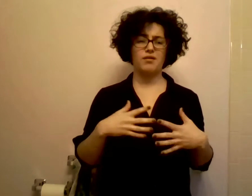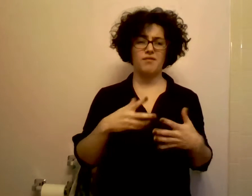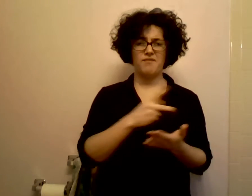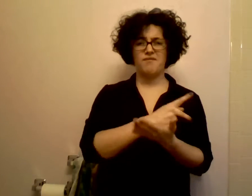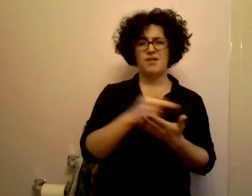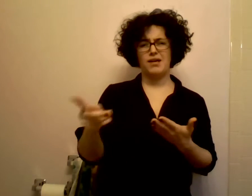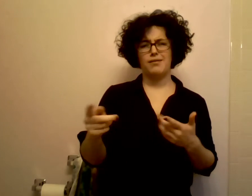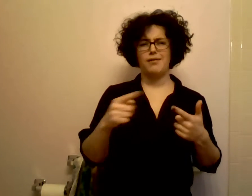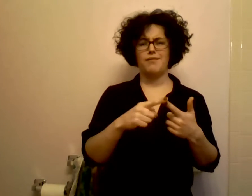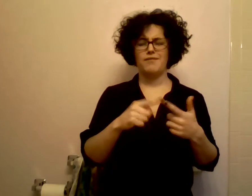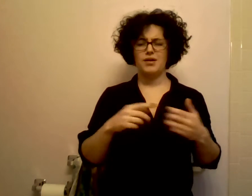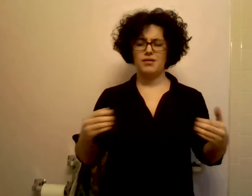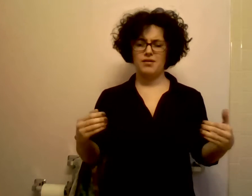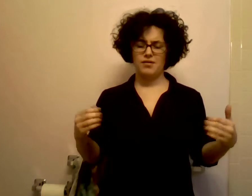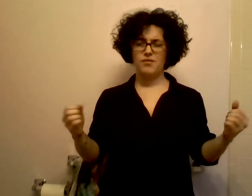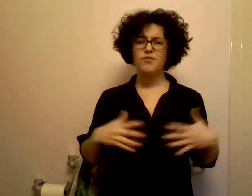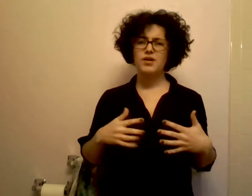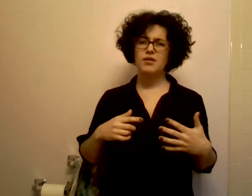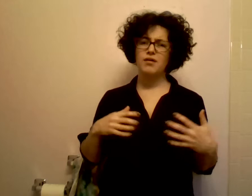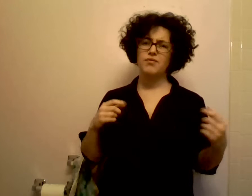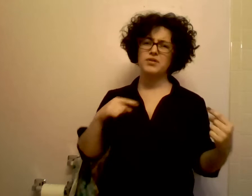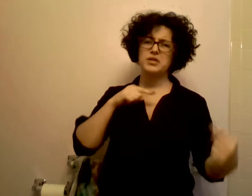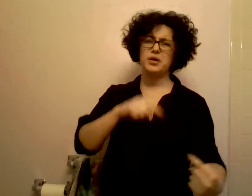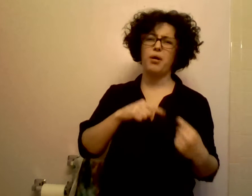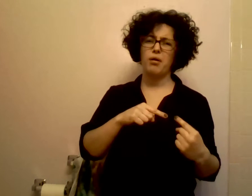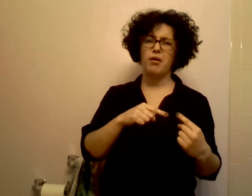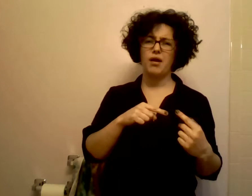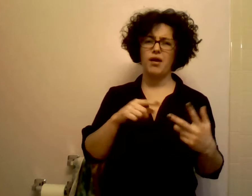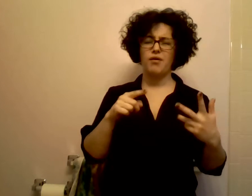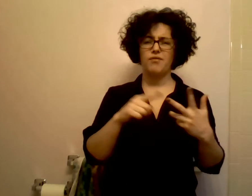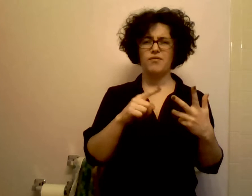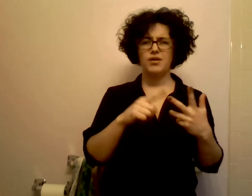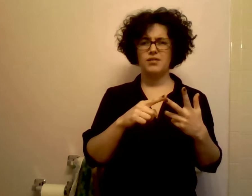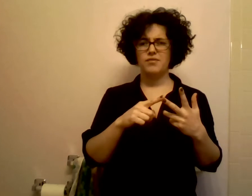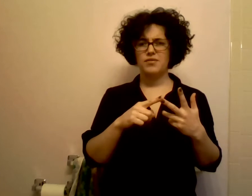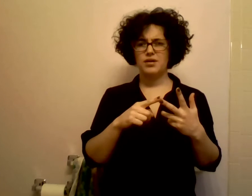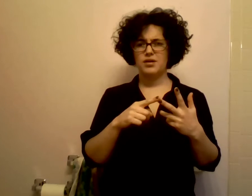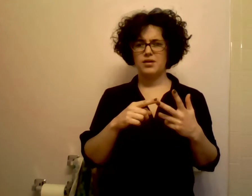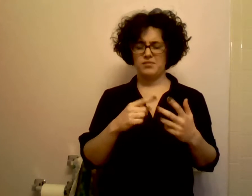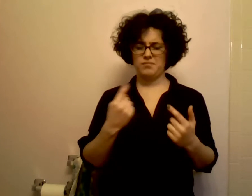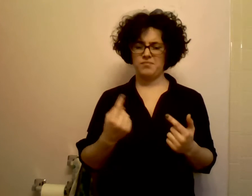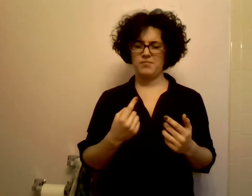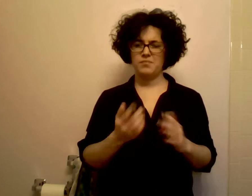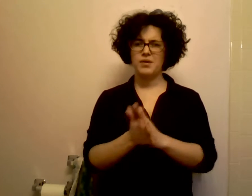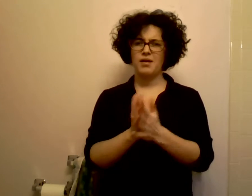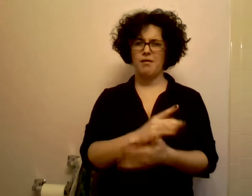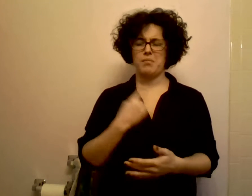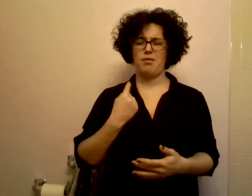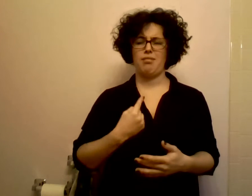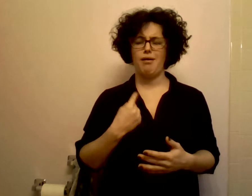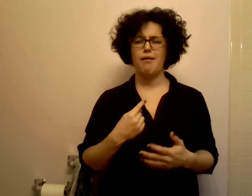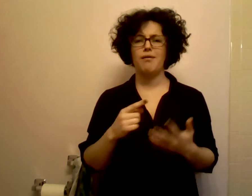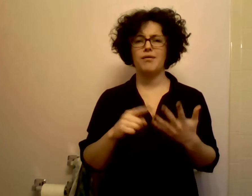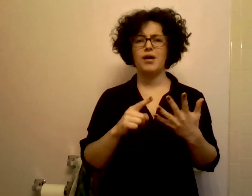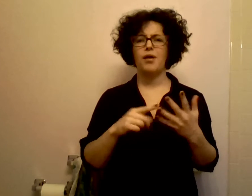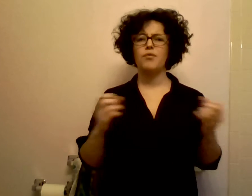being humiliated, fear of not having enough money, fear of being alone. I'm sure you could add to the list.